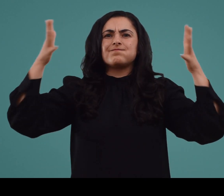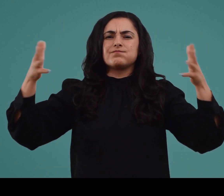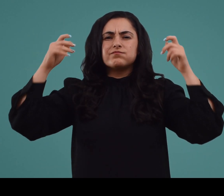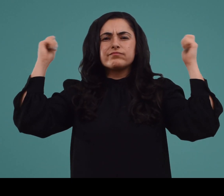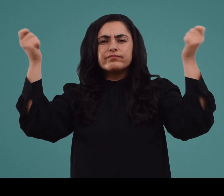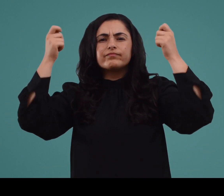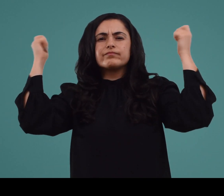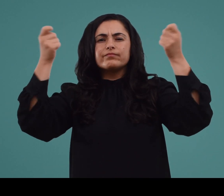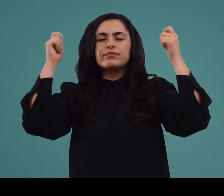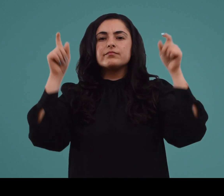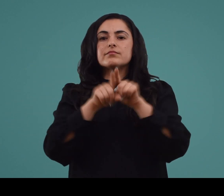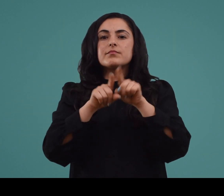like Bayram,